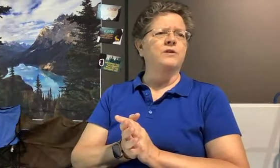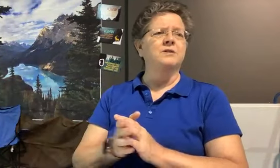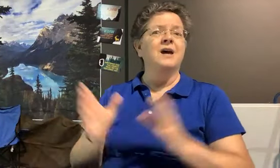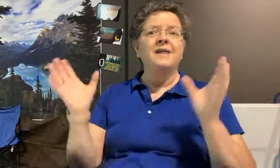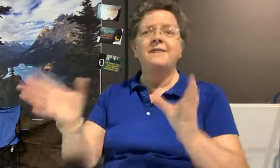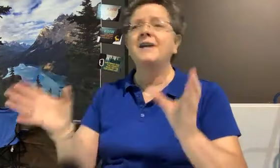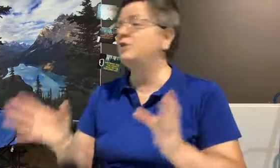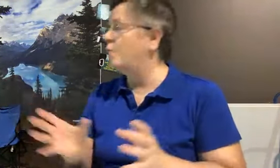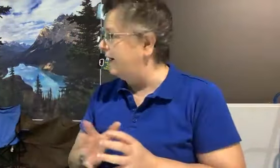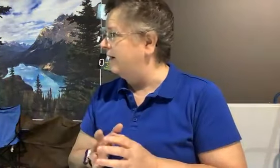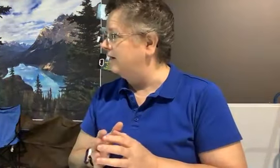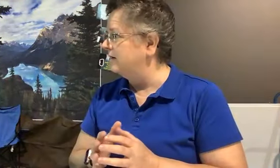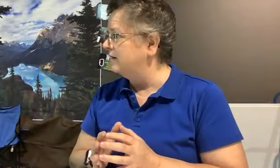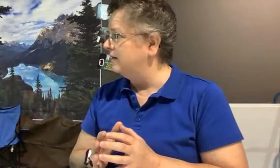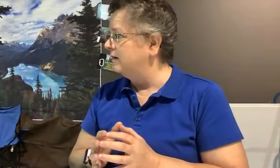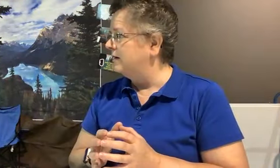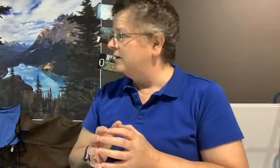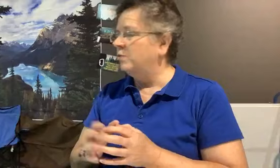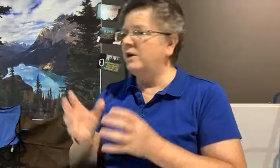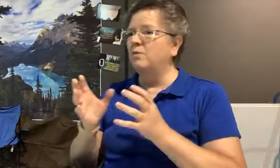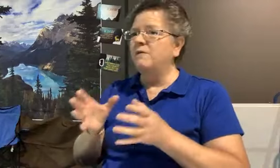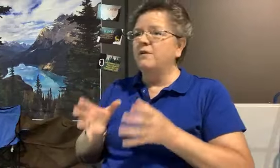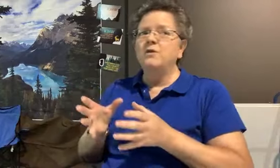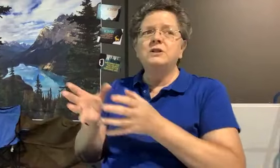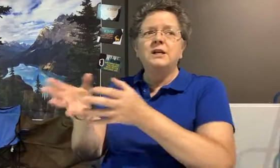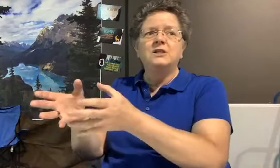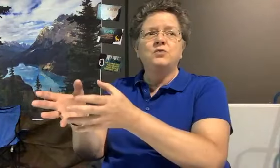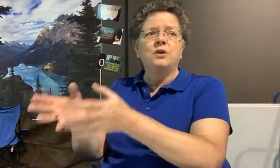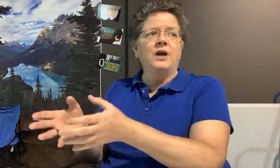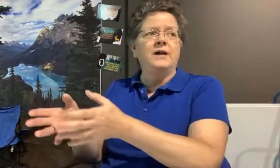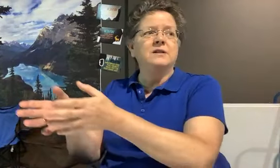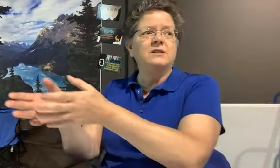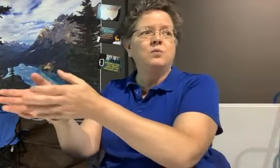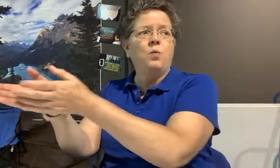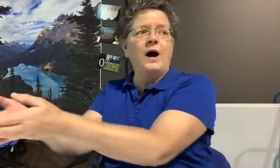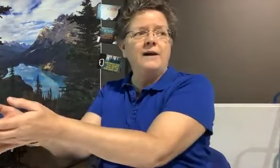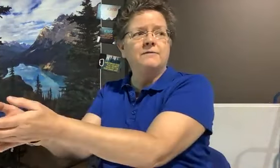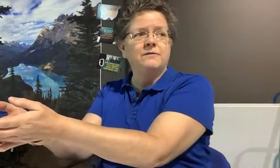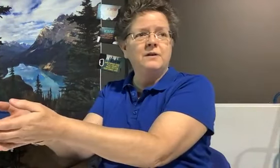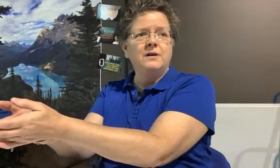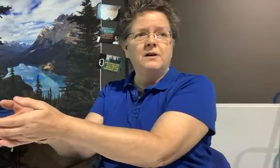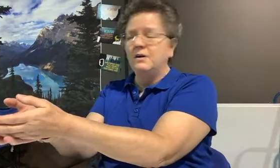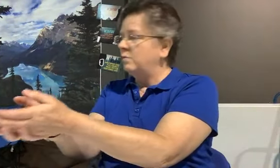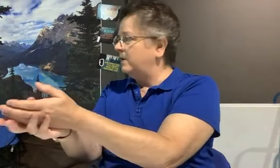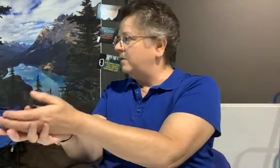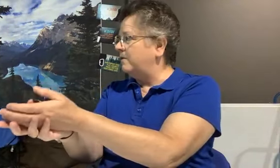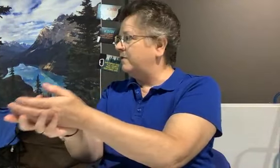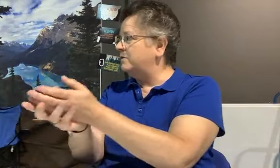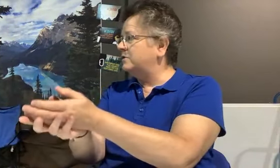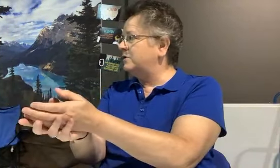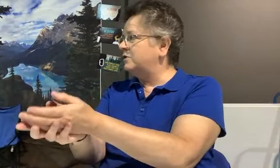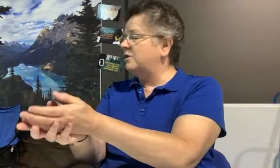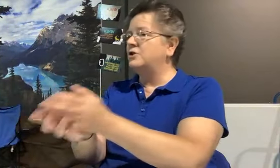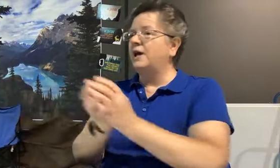us. That's where. When he refers to Israel as his wife, when he refers to the church